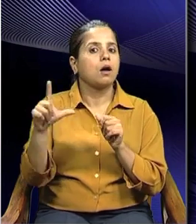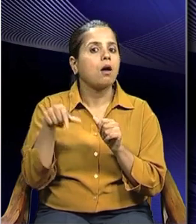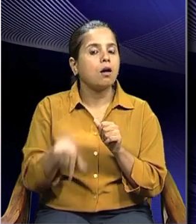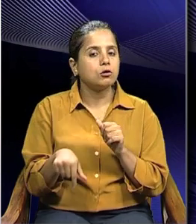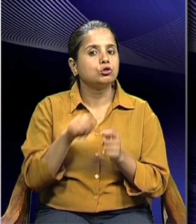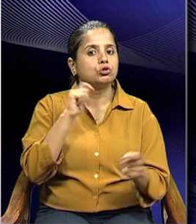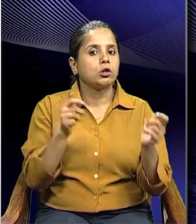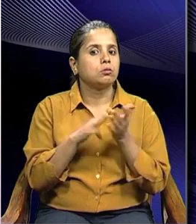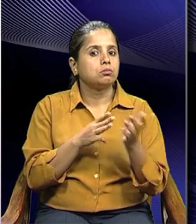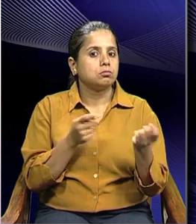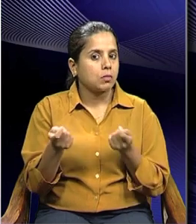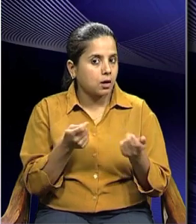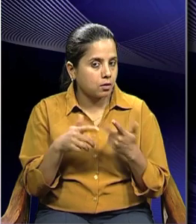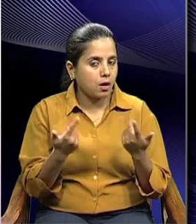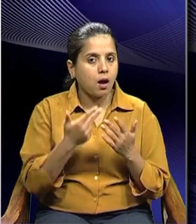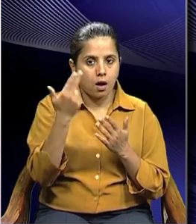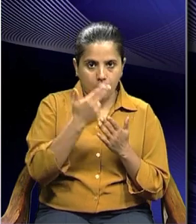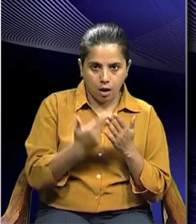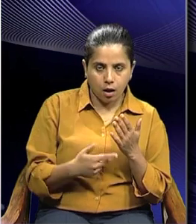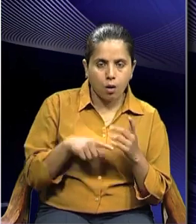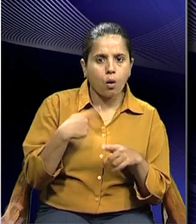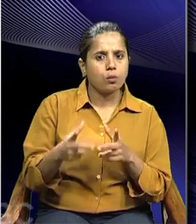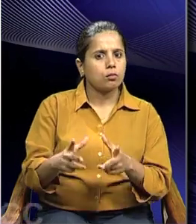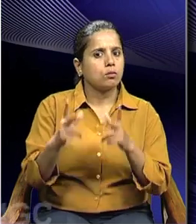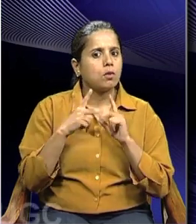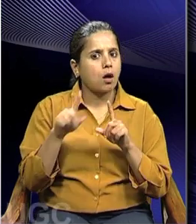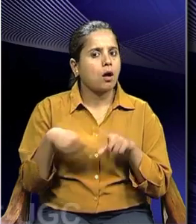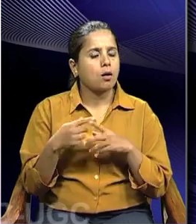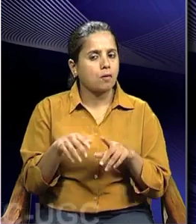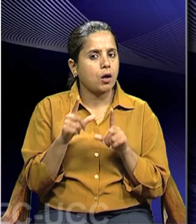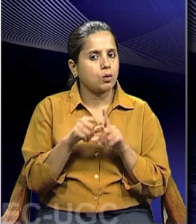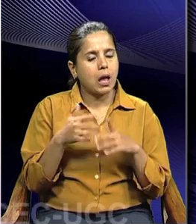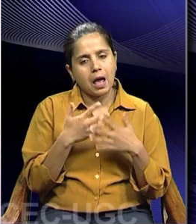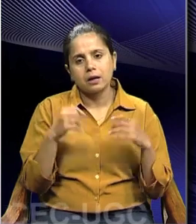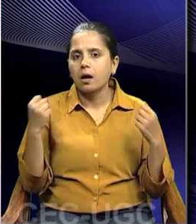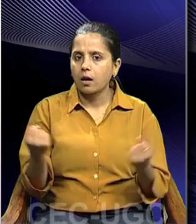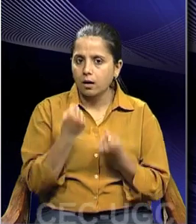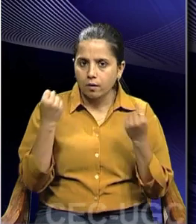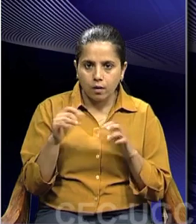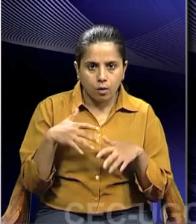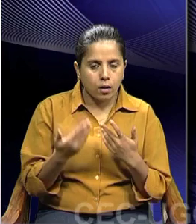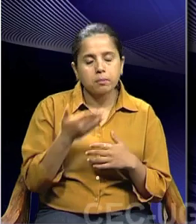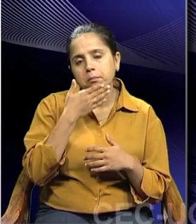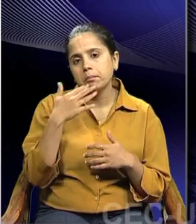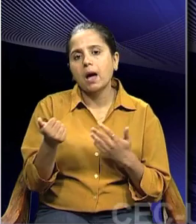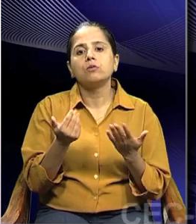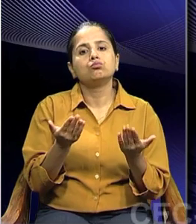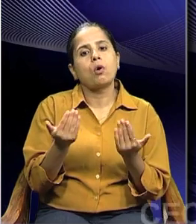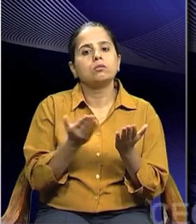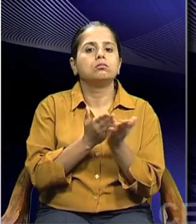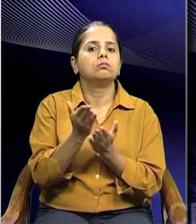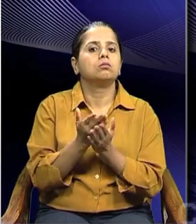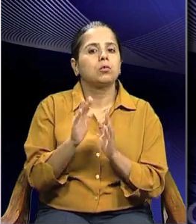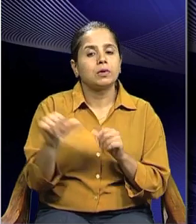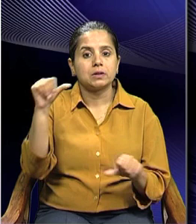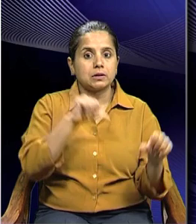it is art always tells us about doing any activity or anything in a best possible manner, and